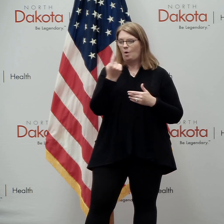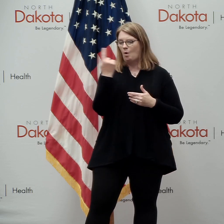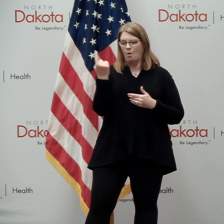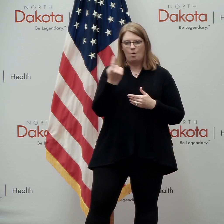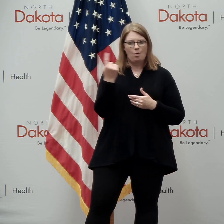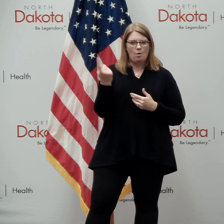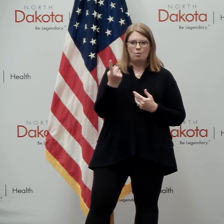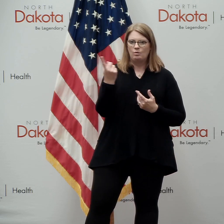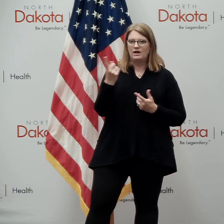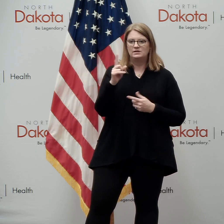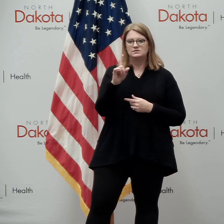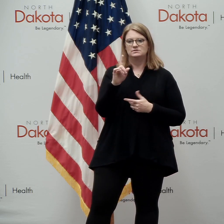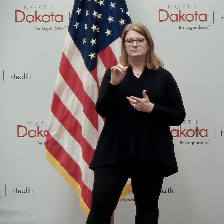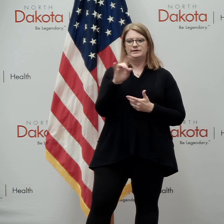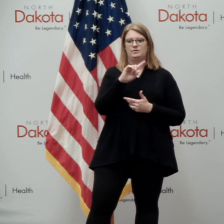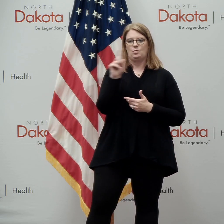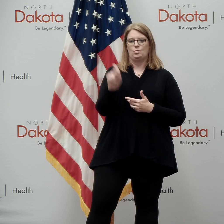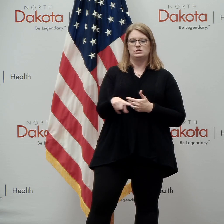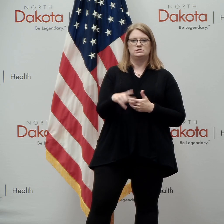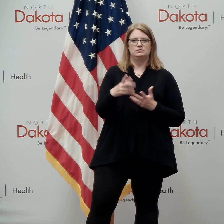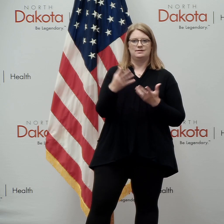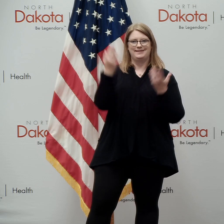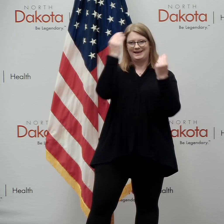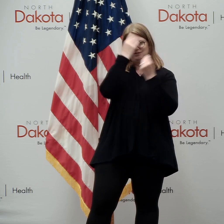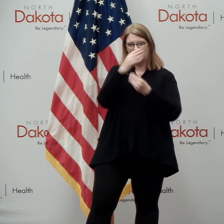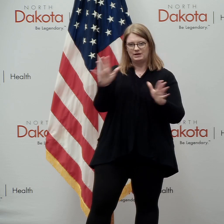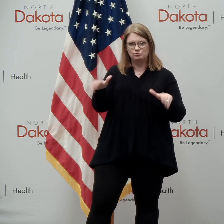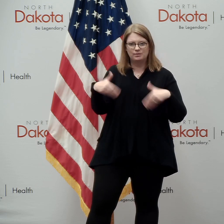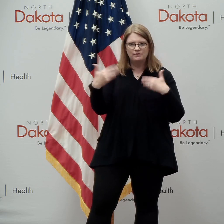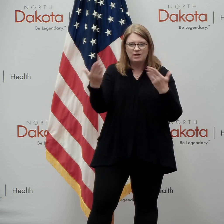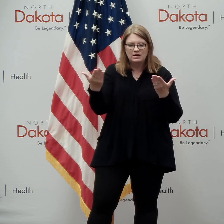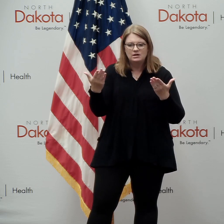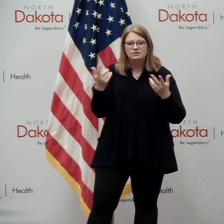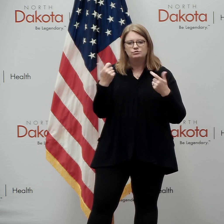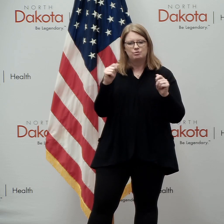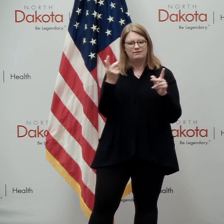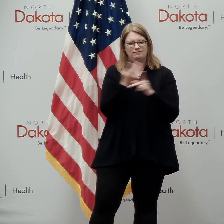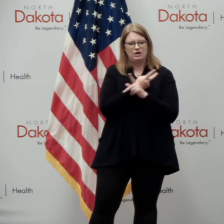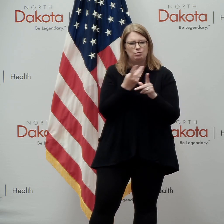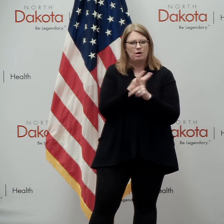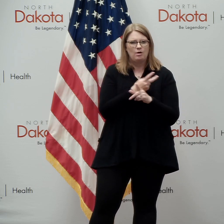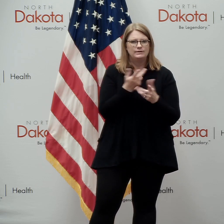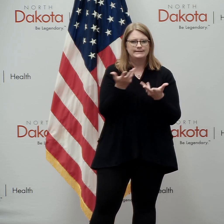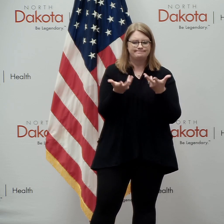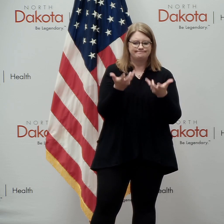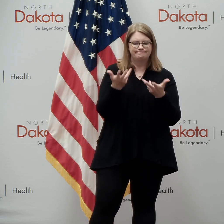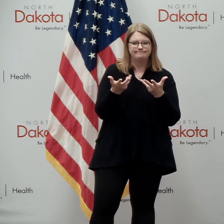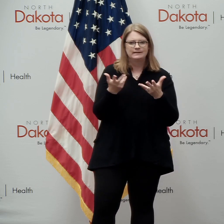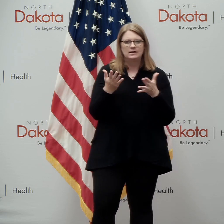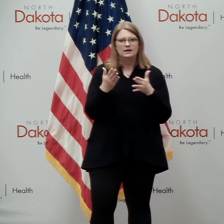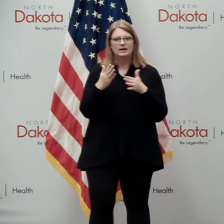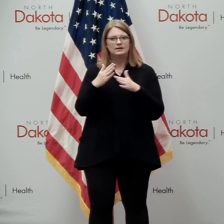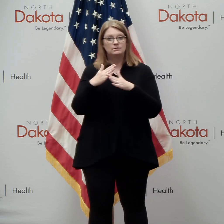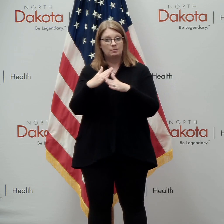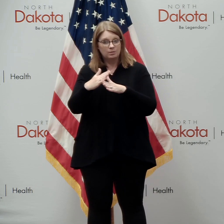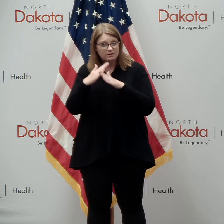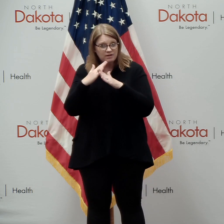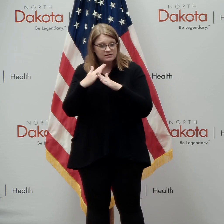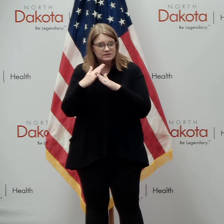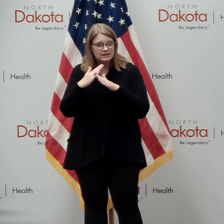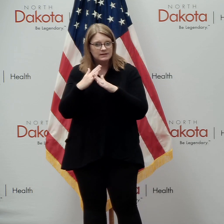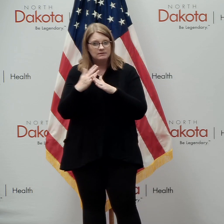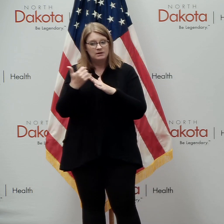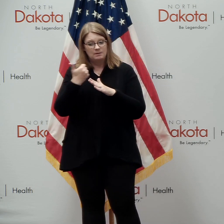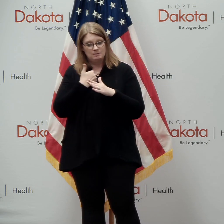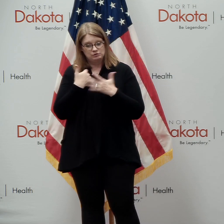the amount of data that we're releasing. We're trying to find this path between protecting